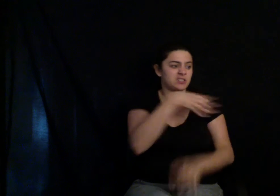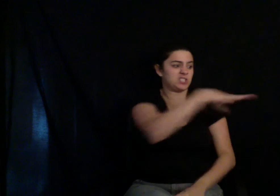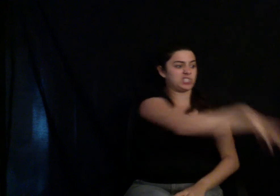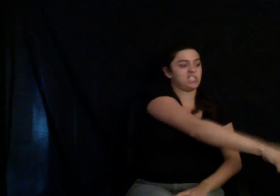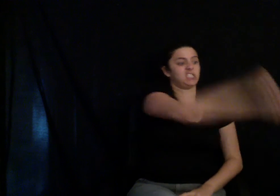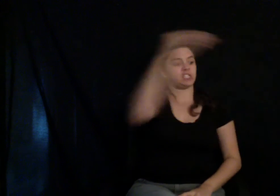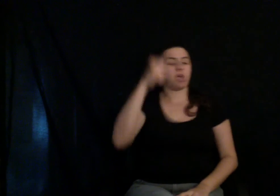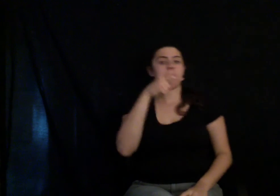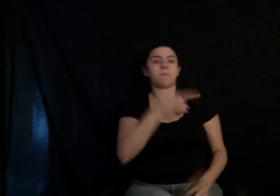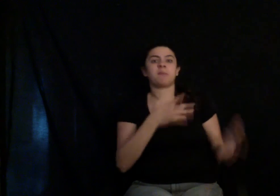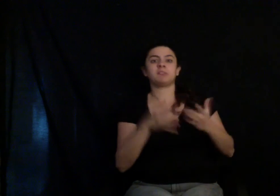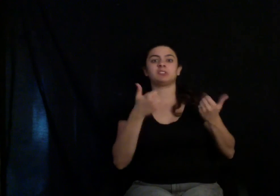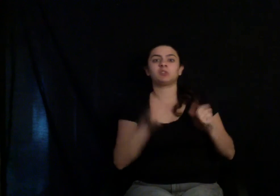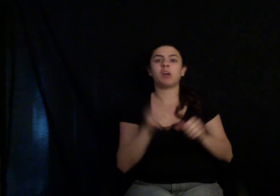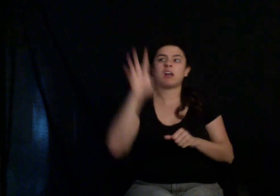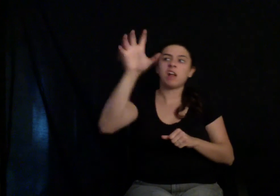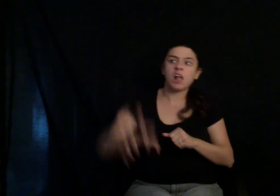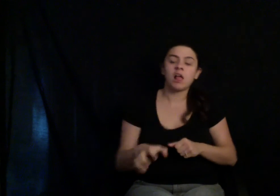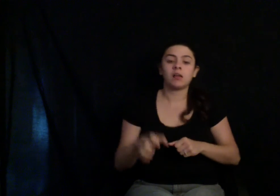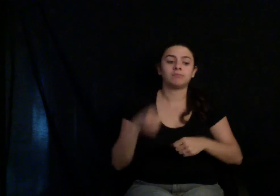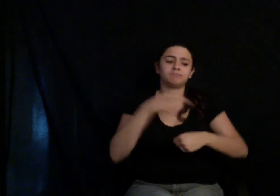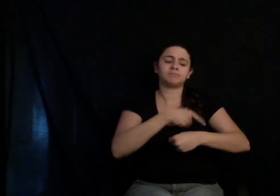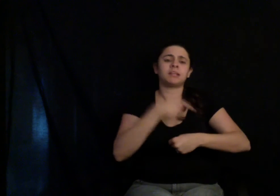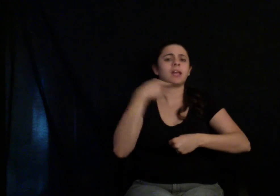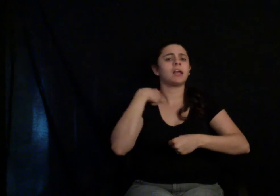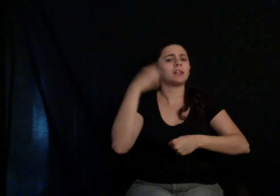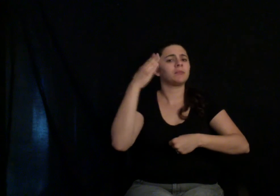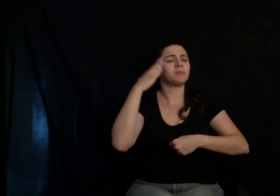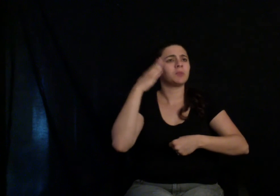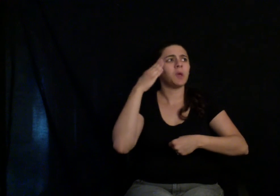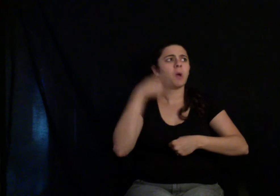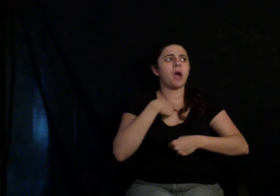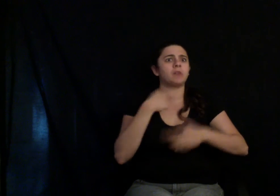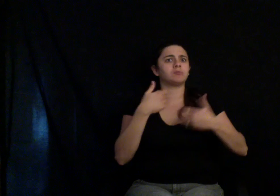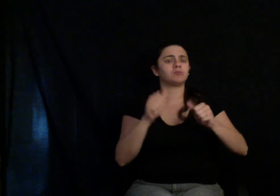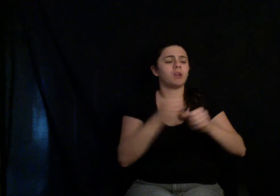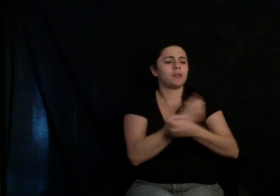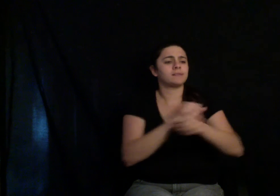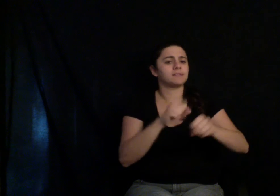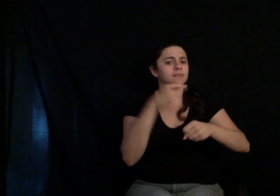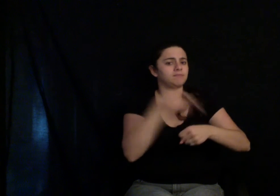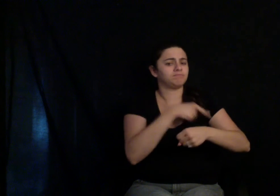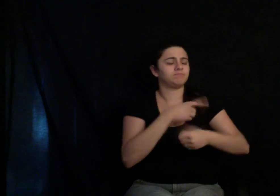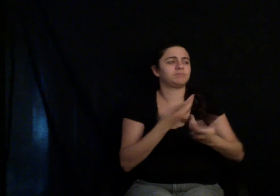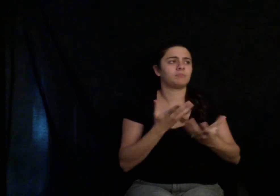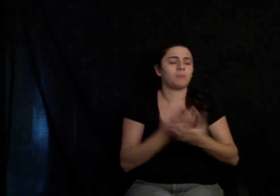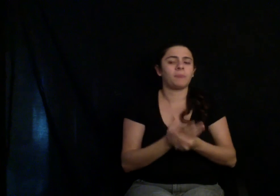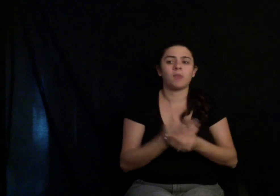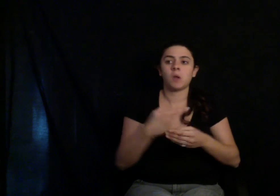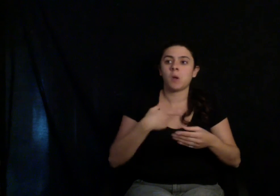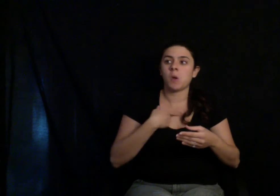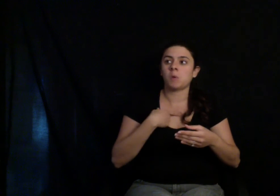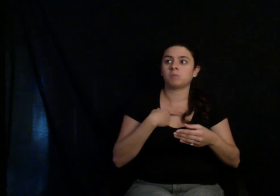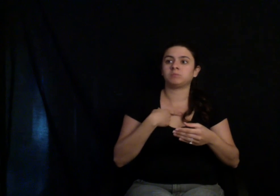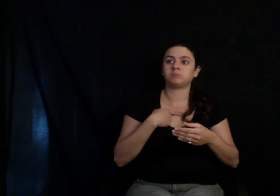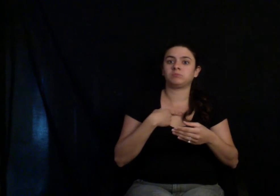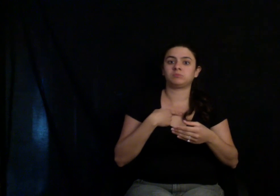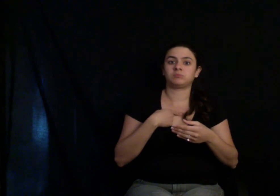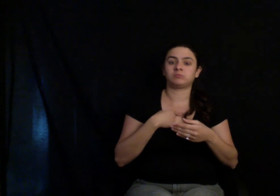that I had his best interest in my heart, and he just was like, please rescue me, please get me out of here. So I ran out of this house with my cat. I had to kick out a